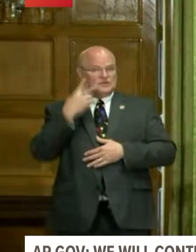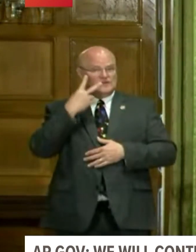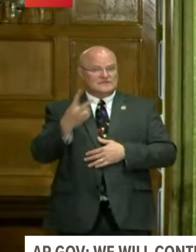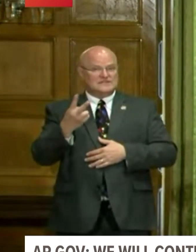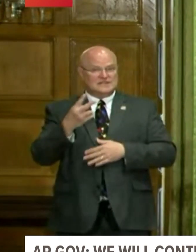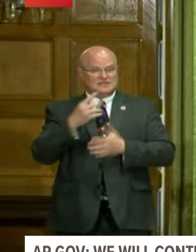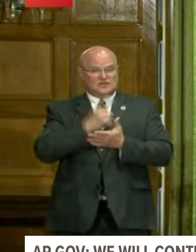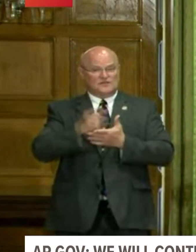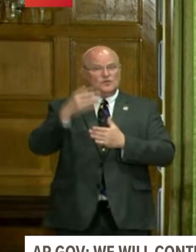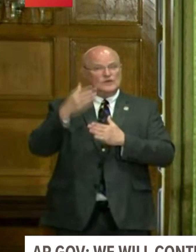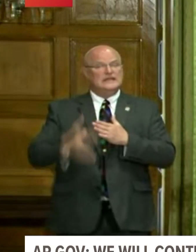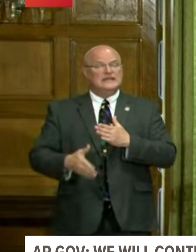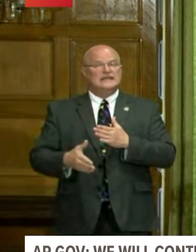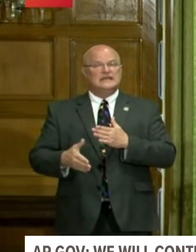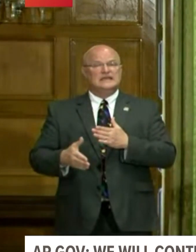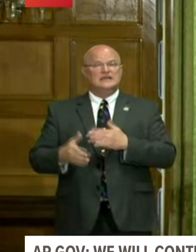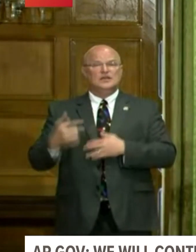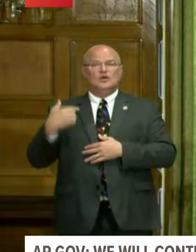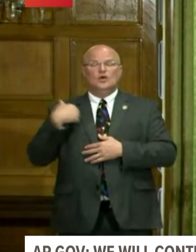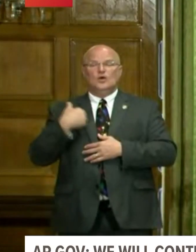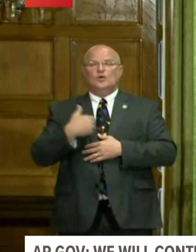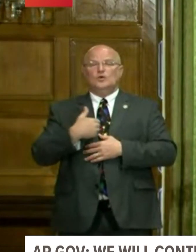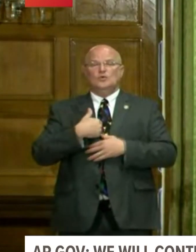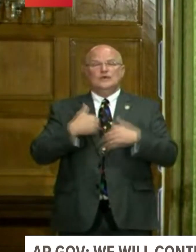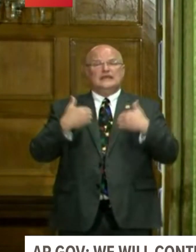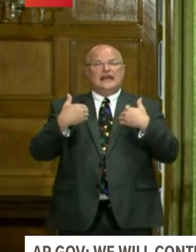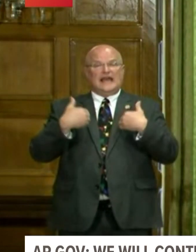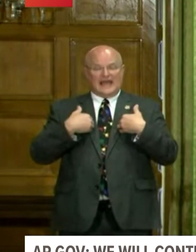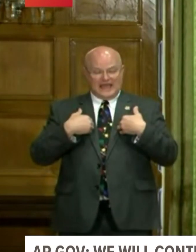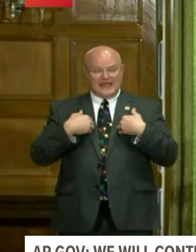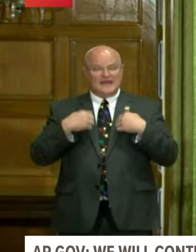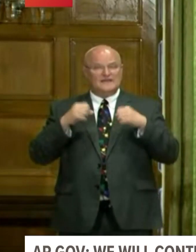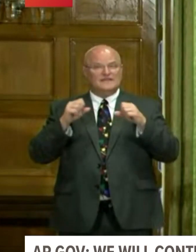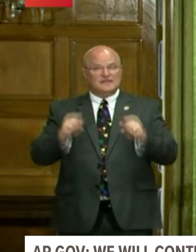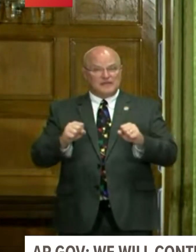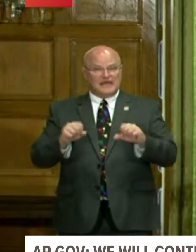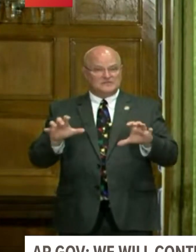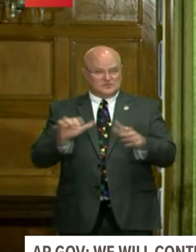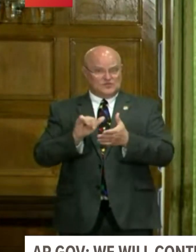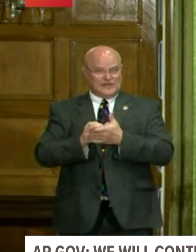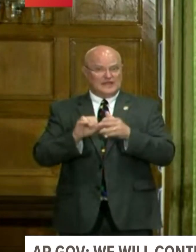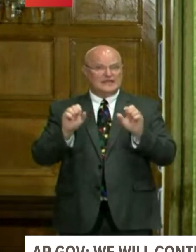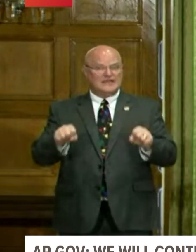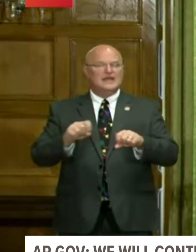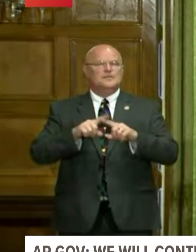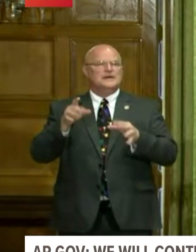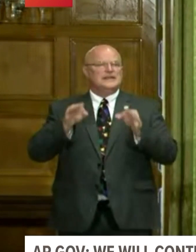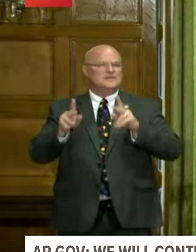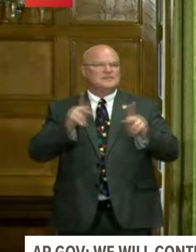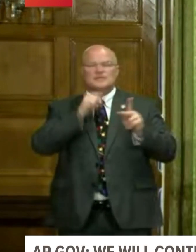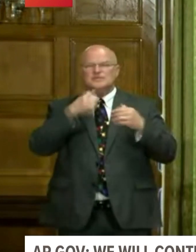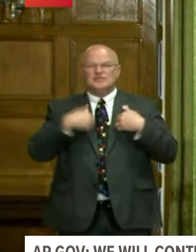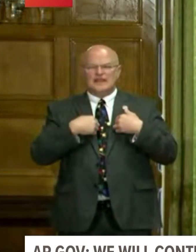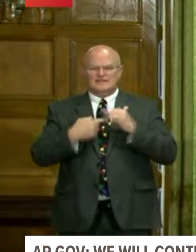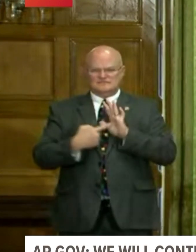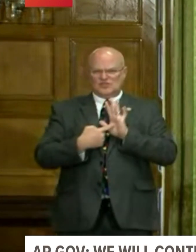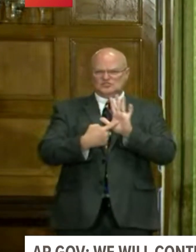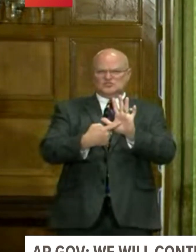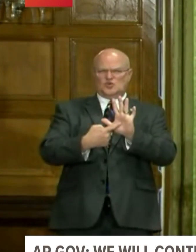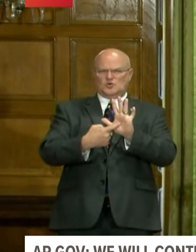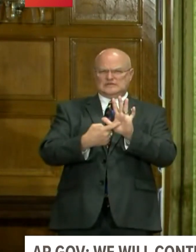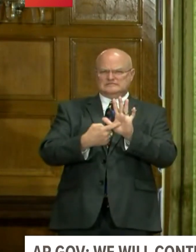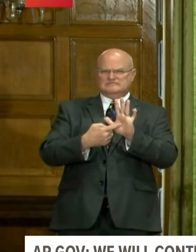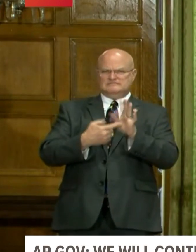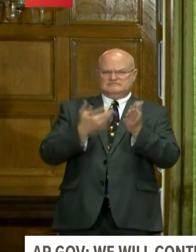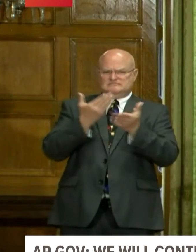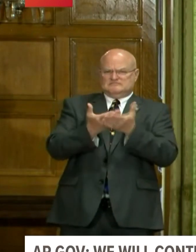over the weekend, we have the capacity to do that. But if people don't have symptoms, they're